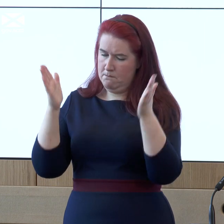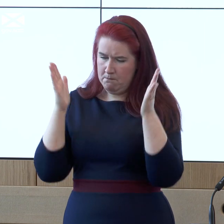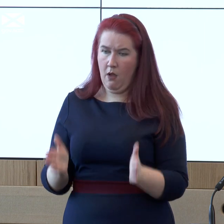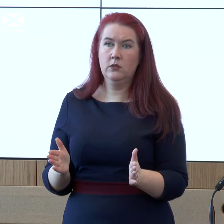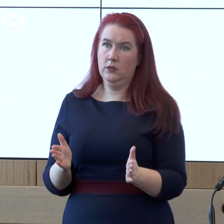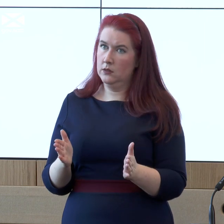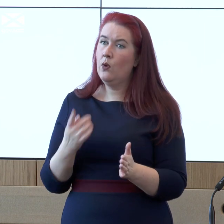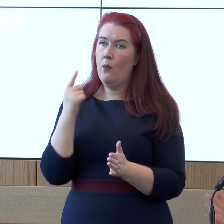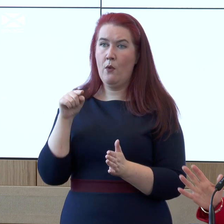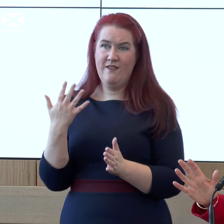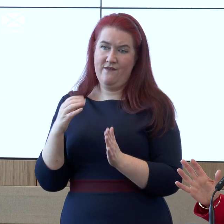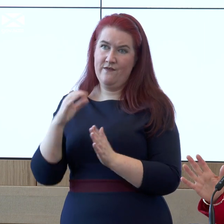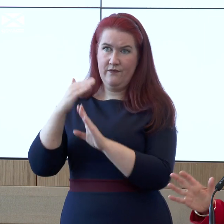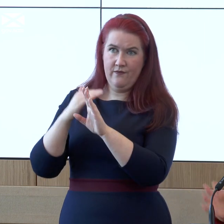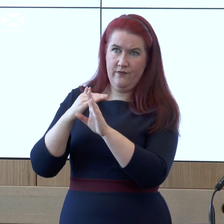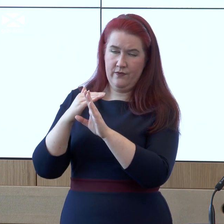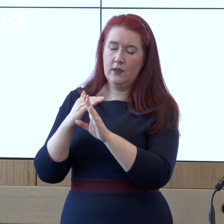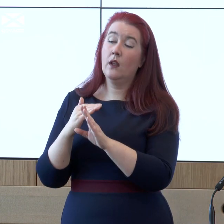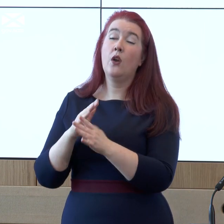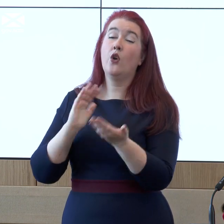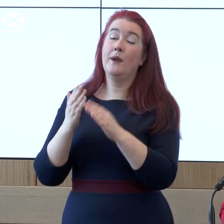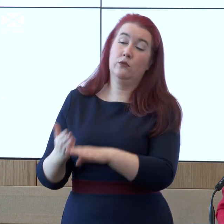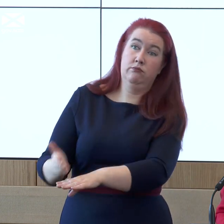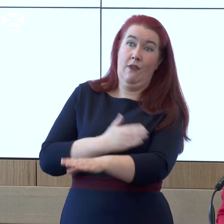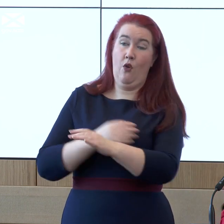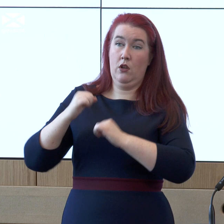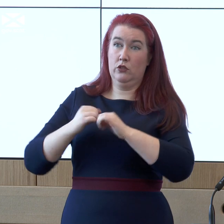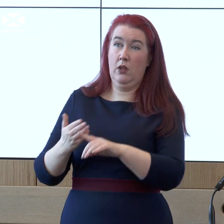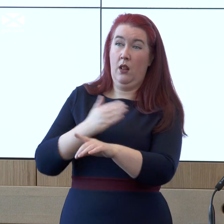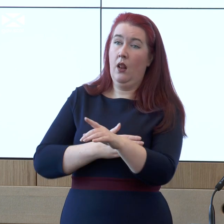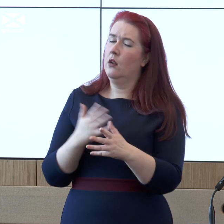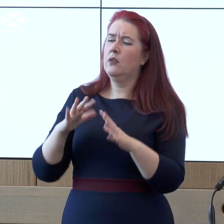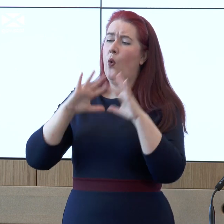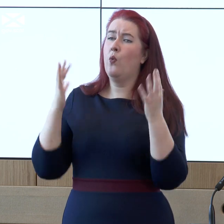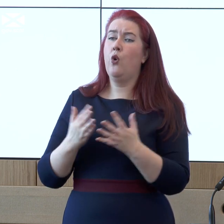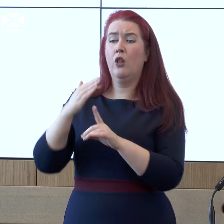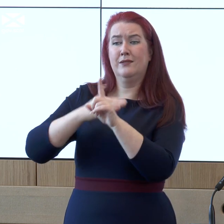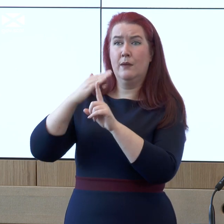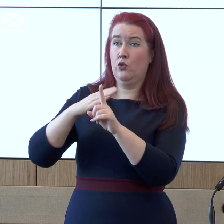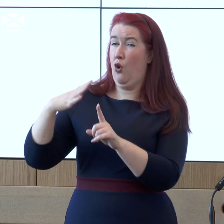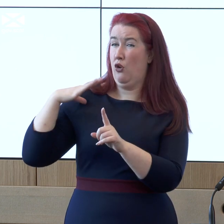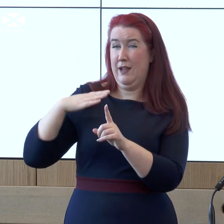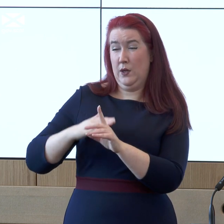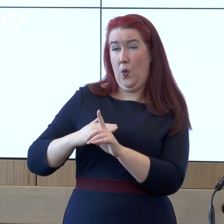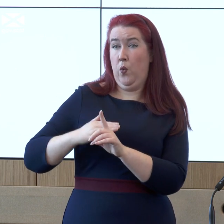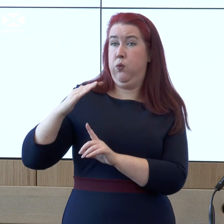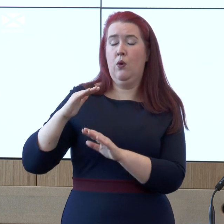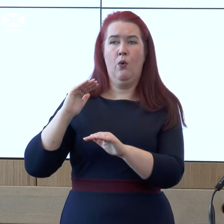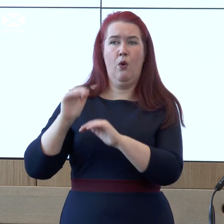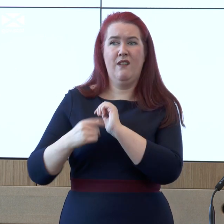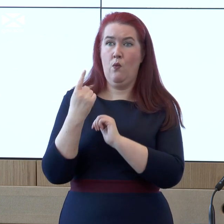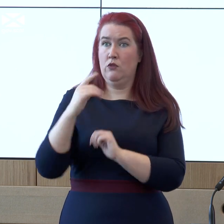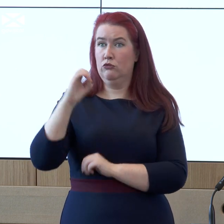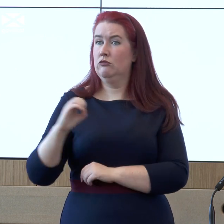this. Compared to pre-industrial times, global temperatures have already risen by more than 1 degree